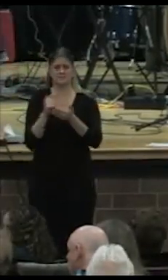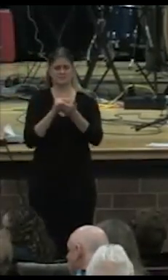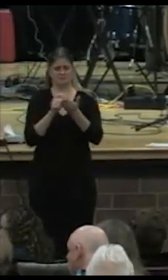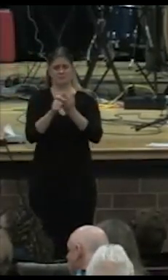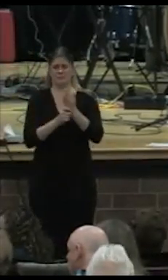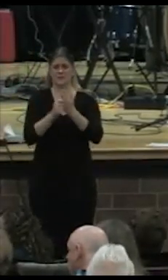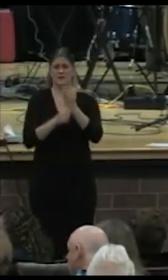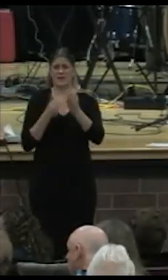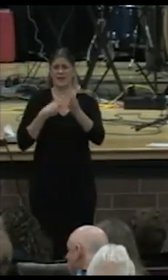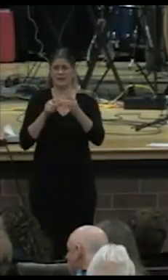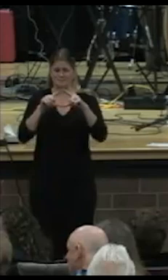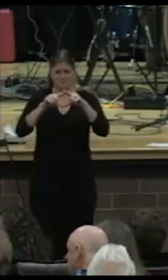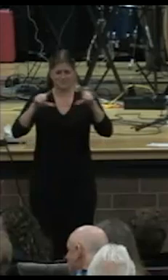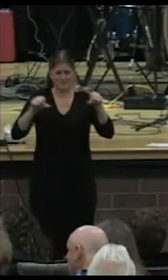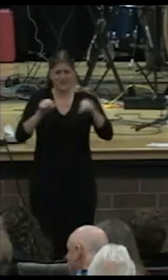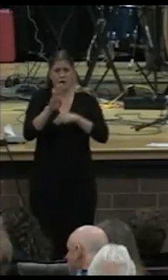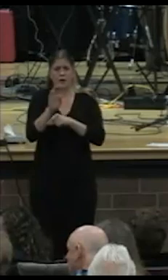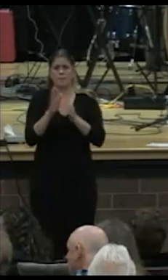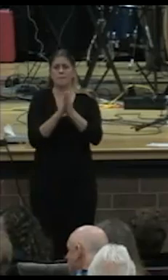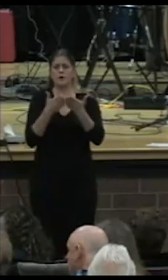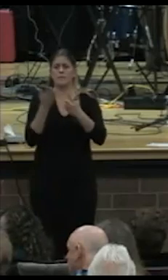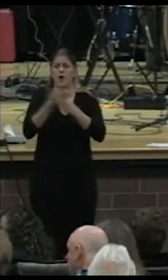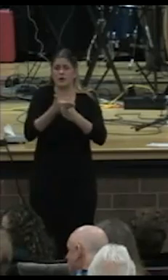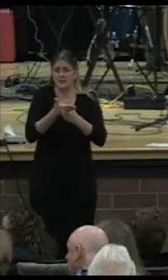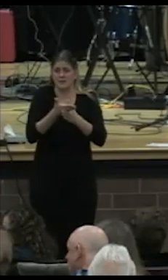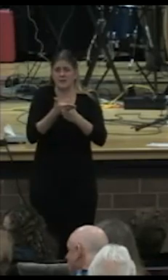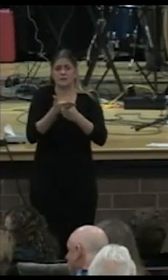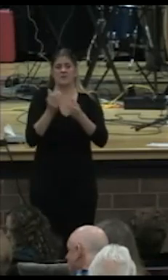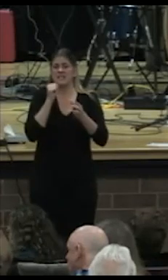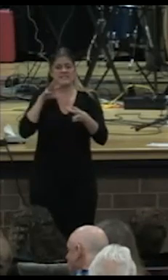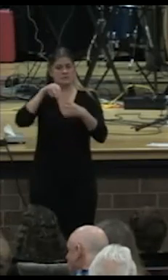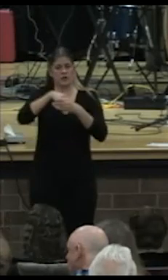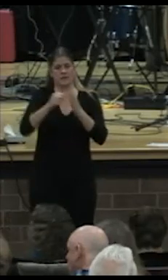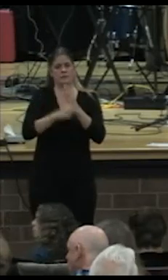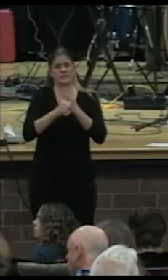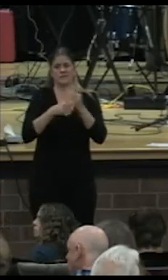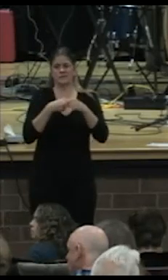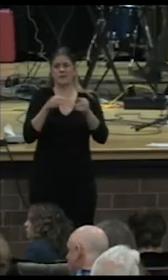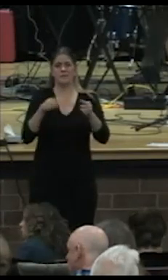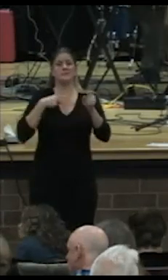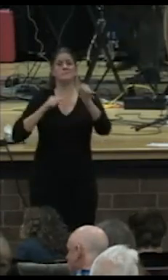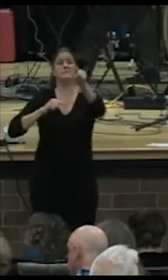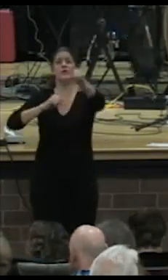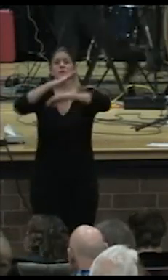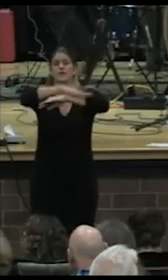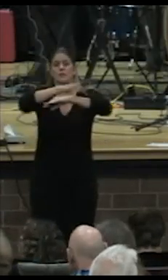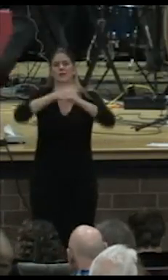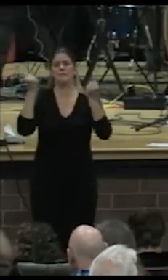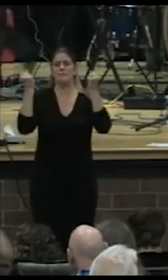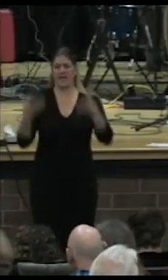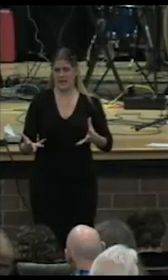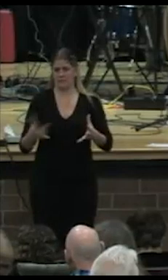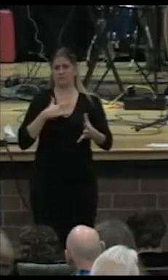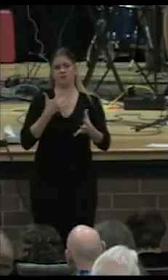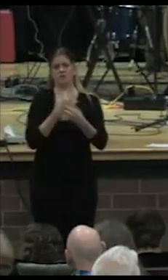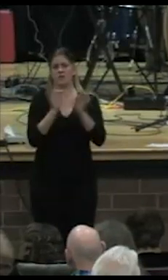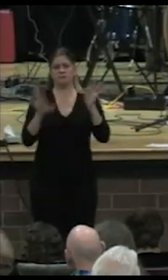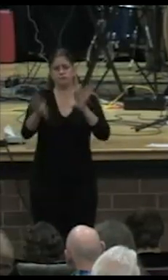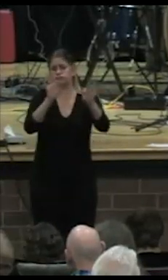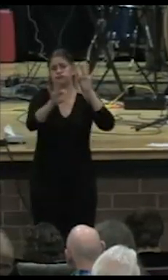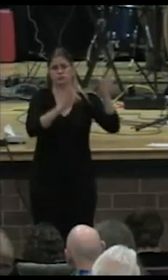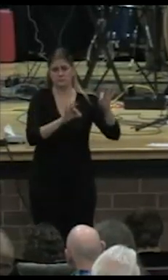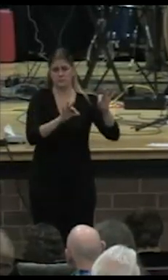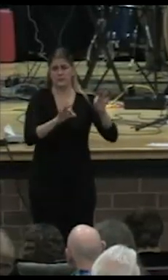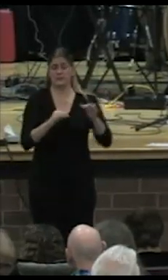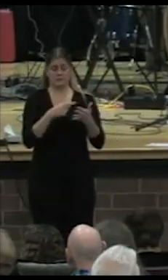We didn't put it in this week, but on the back table, we have a whole bunch more. Feel free to take these. These talk about five areas,